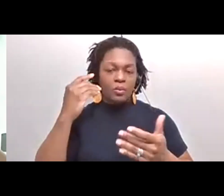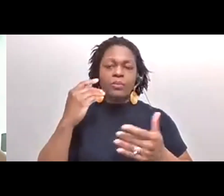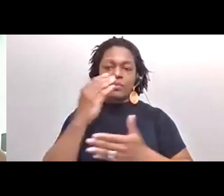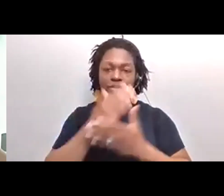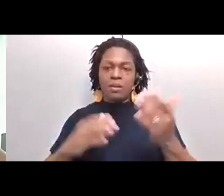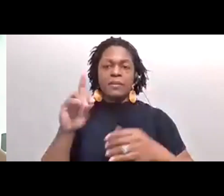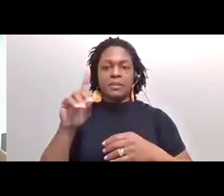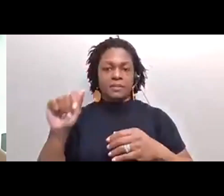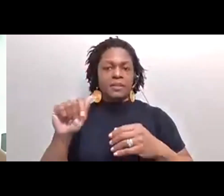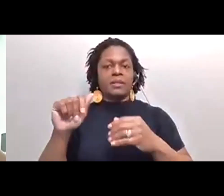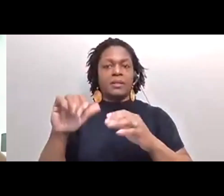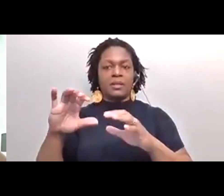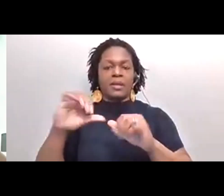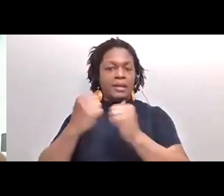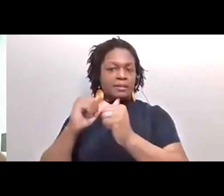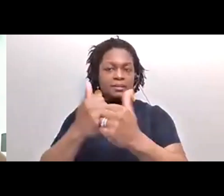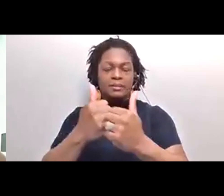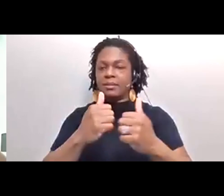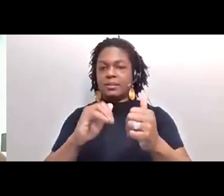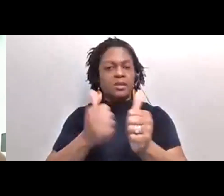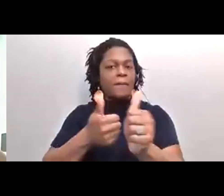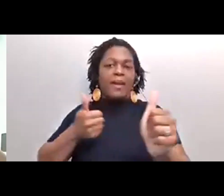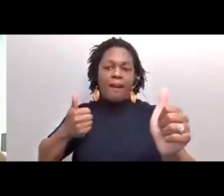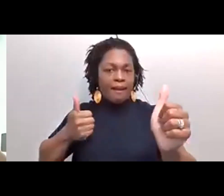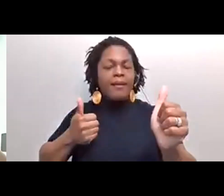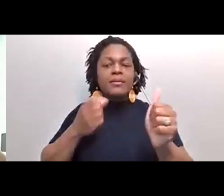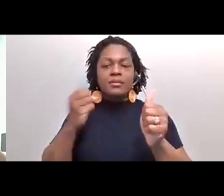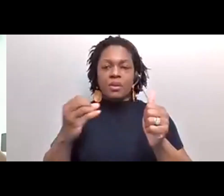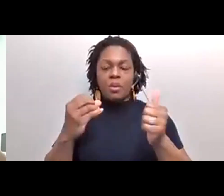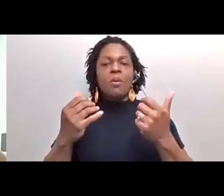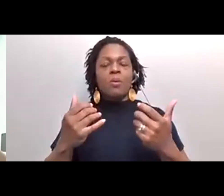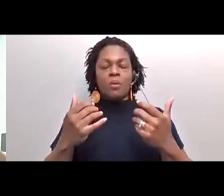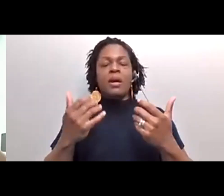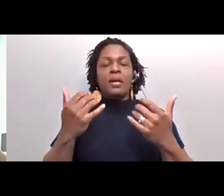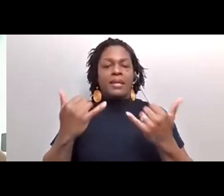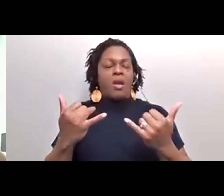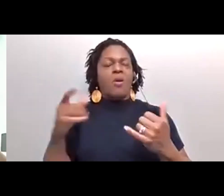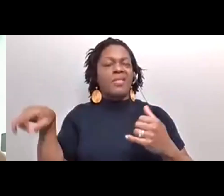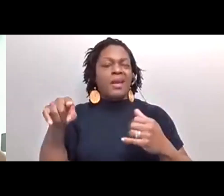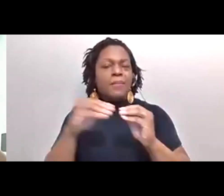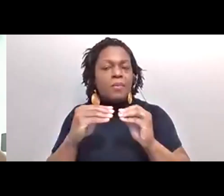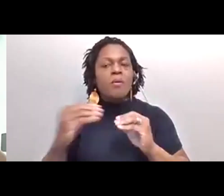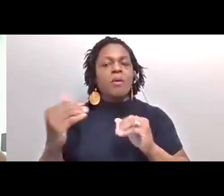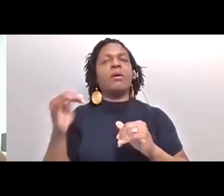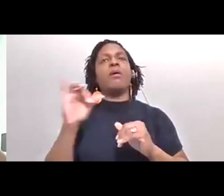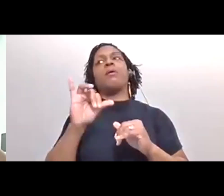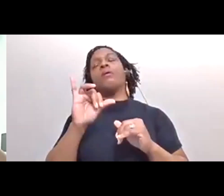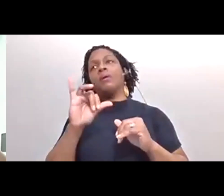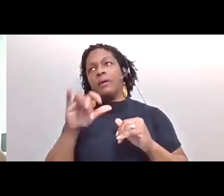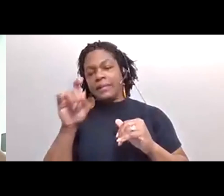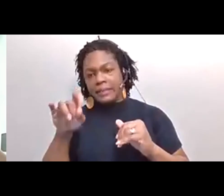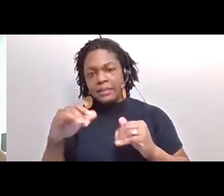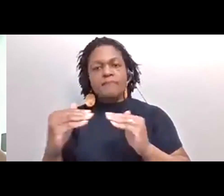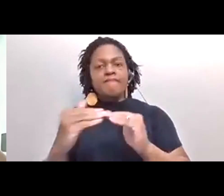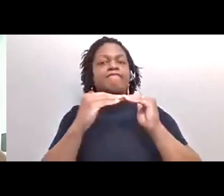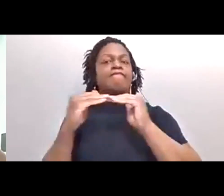funding, you know, funding the system equitably. It shouldn't matter, you know, where you live and what setting you live, the